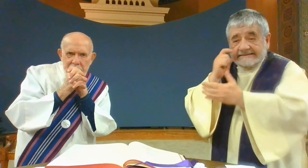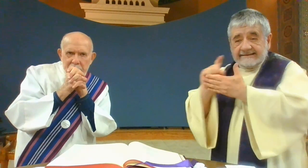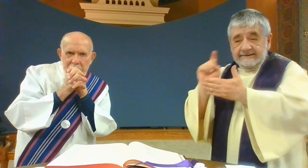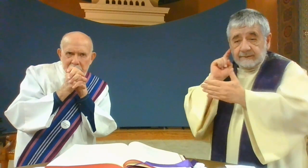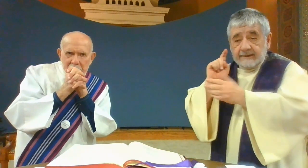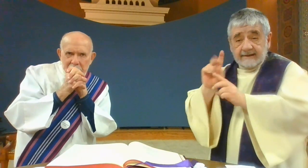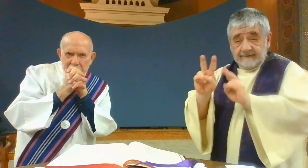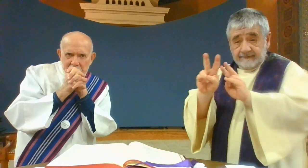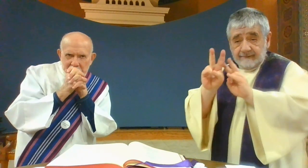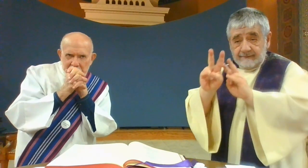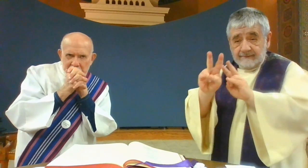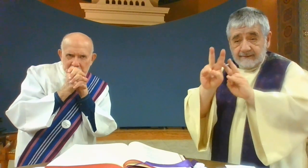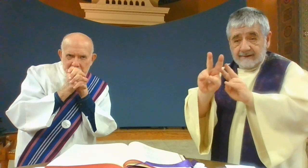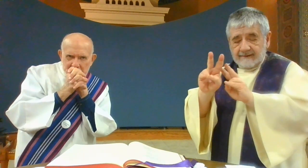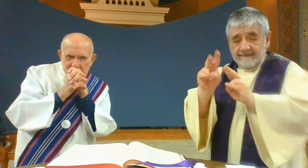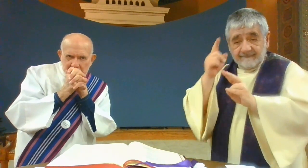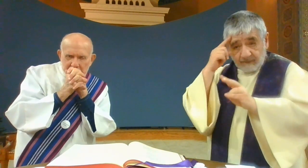who recently passed last week